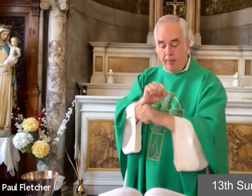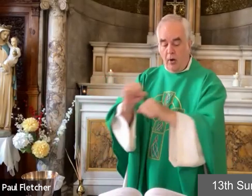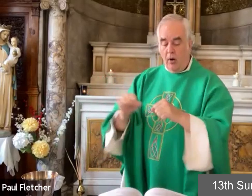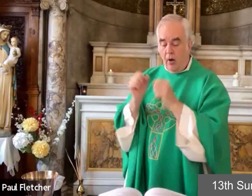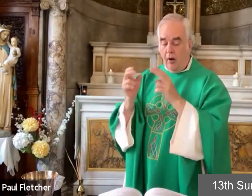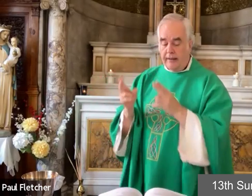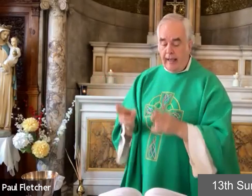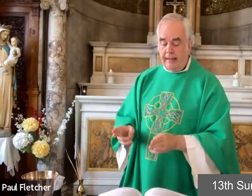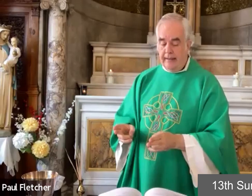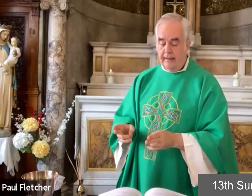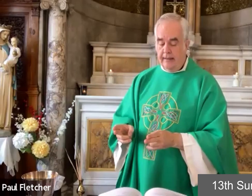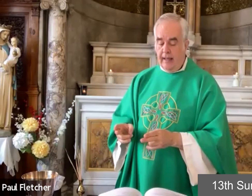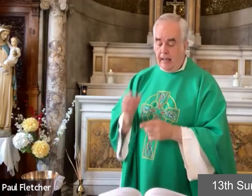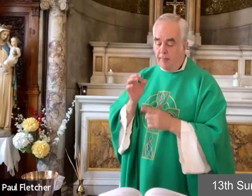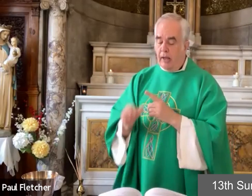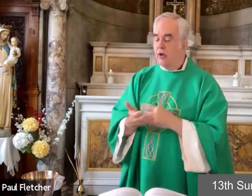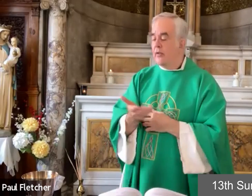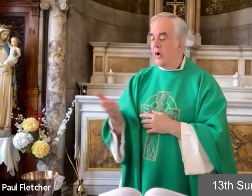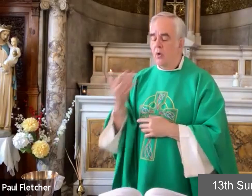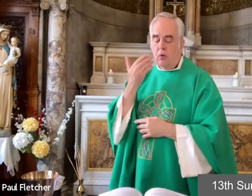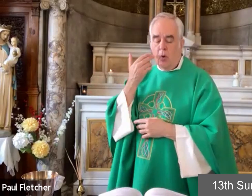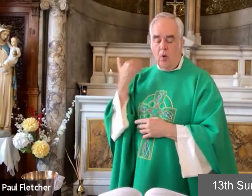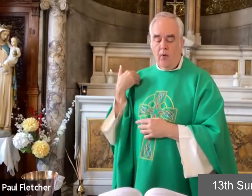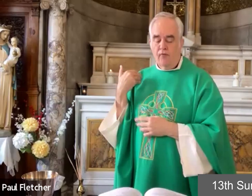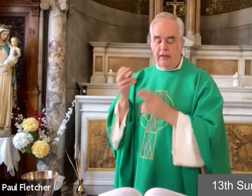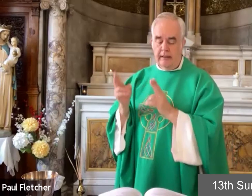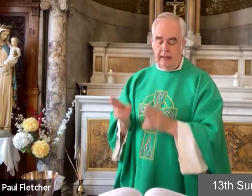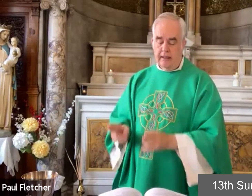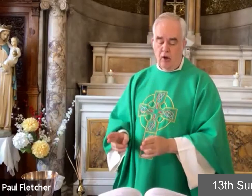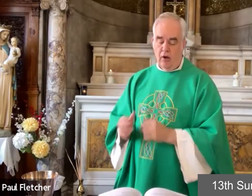Remember our day, especially those who recently died.